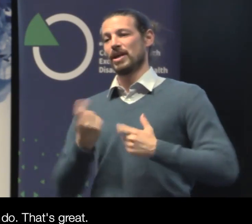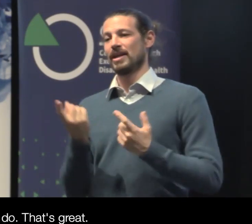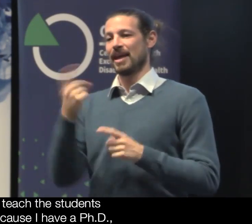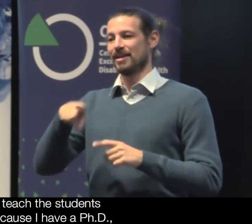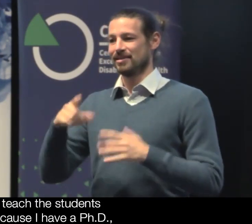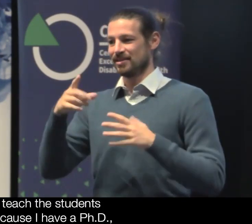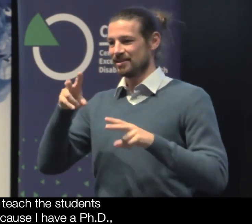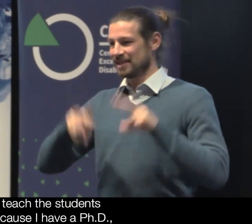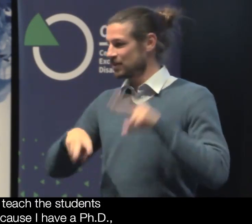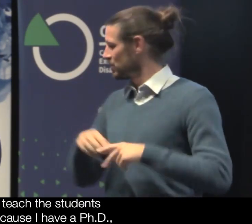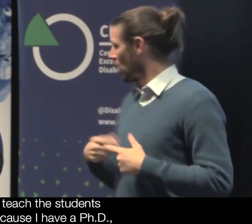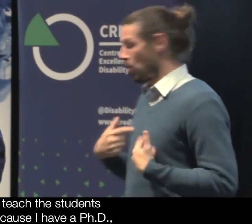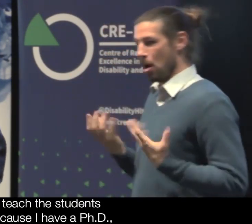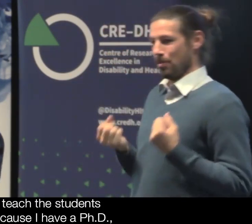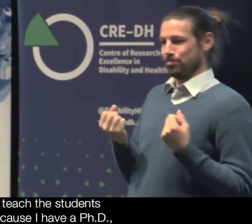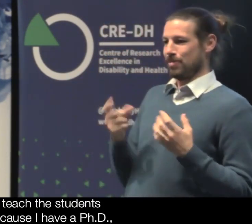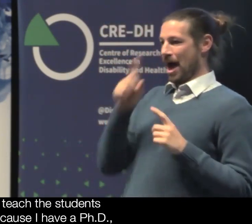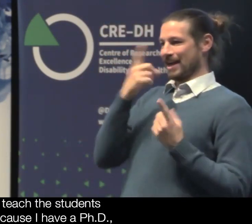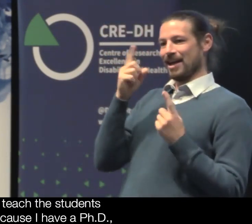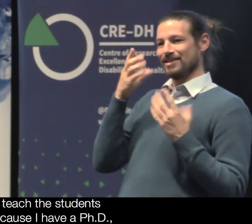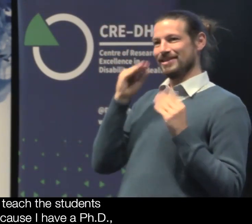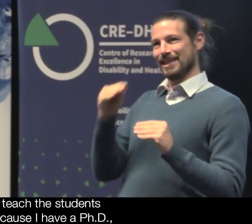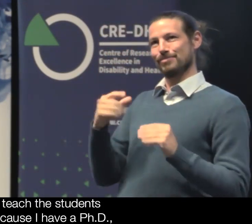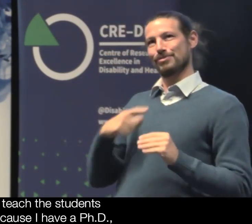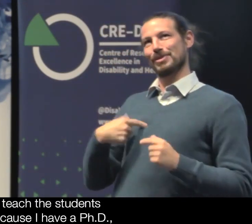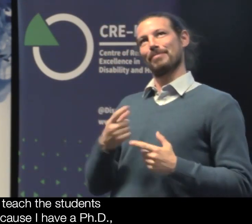teach the students either because I have a PhD.